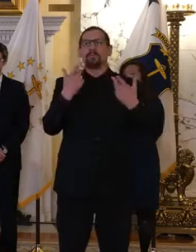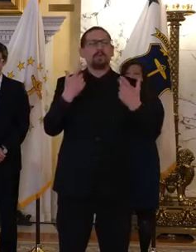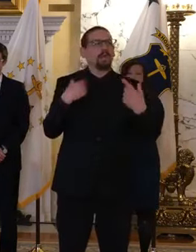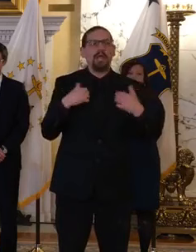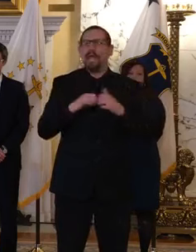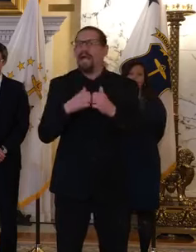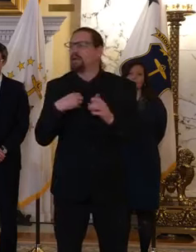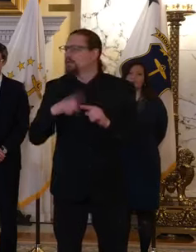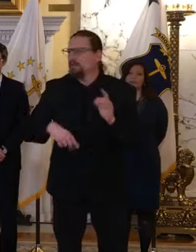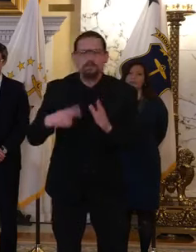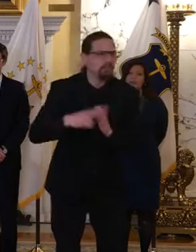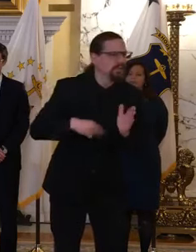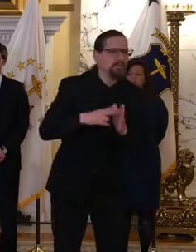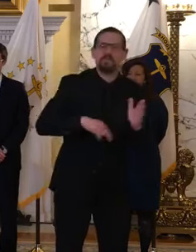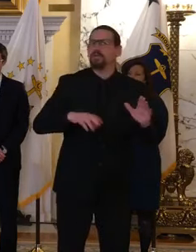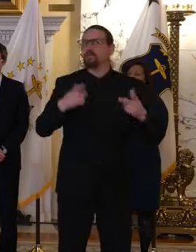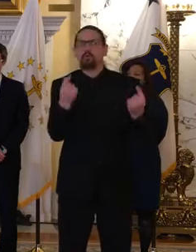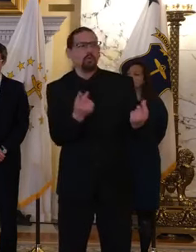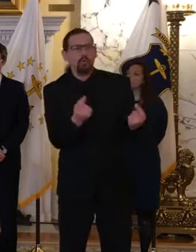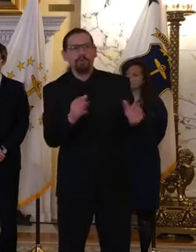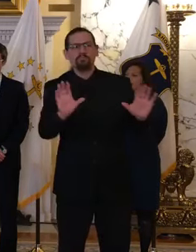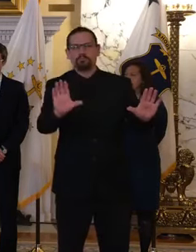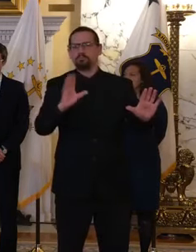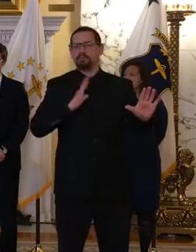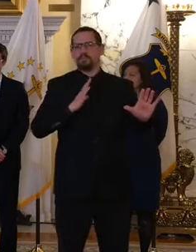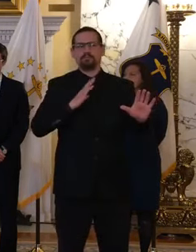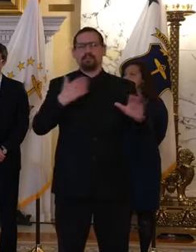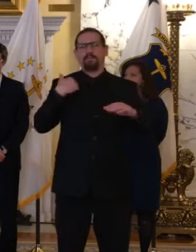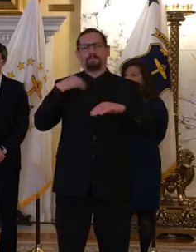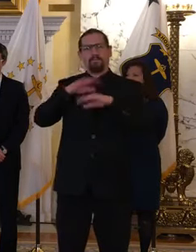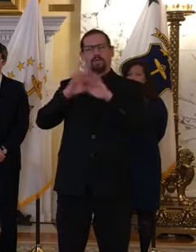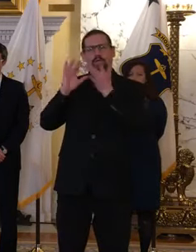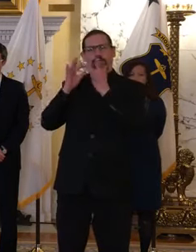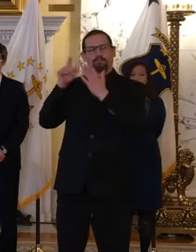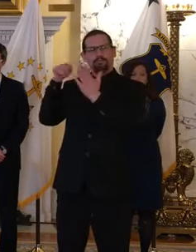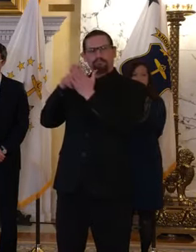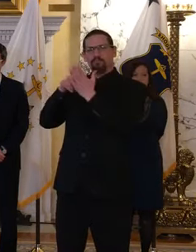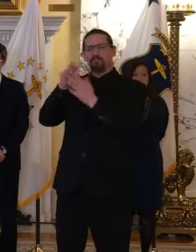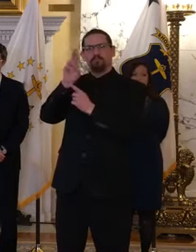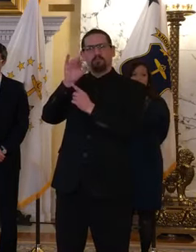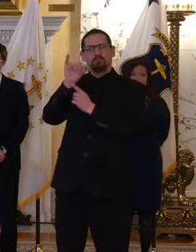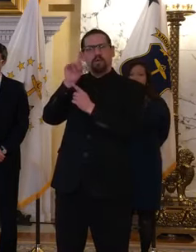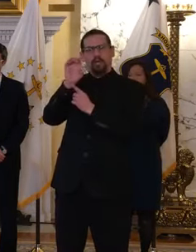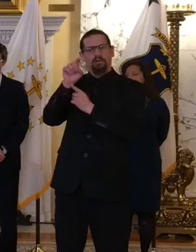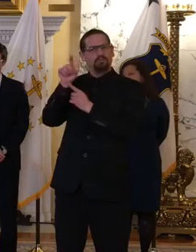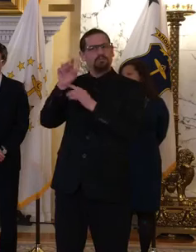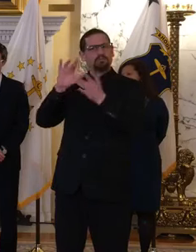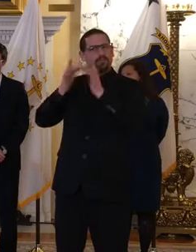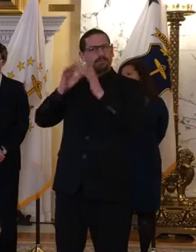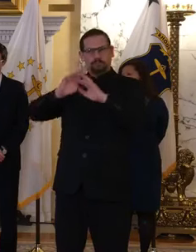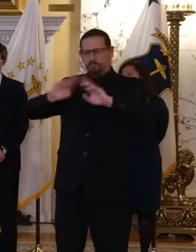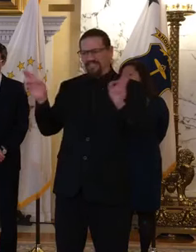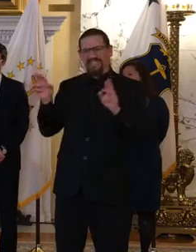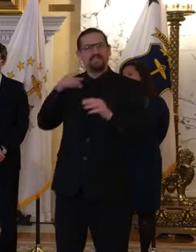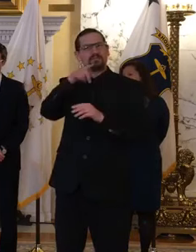stay tuned for details. They'll be on the RIDE website. Your teachers will tell you about them. We have a whole system we're putting in